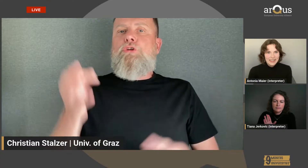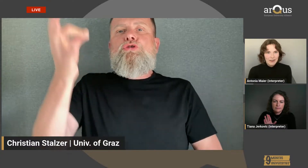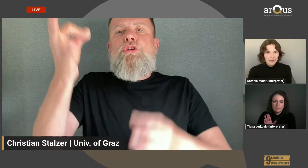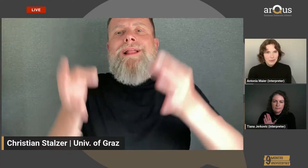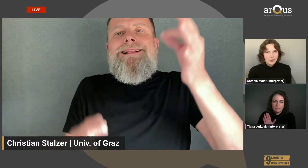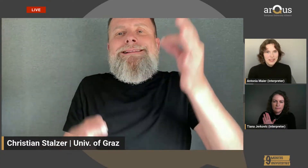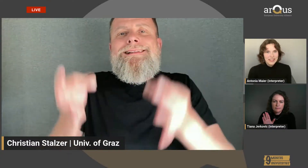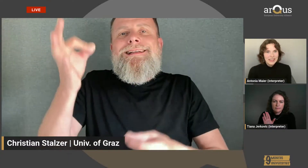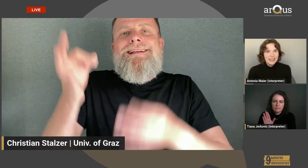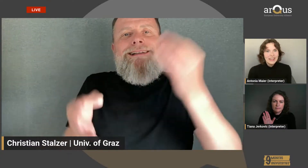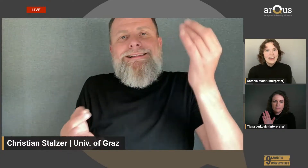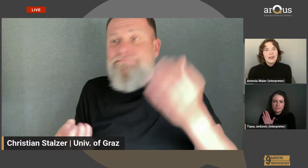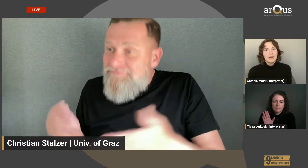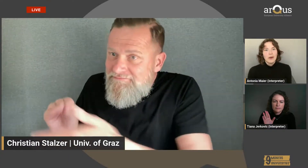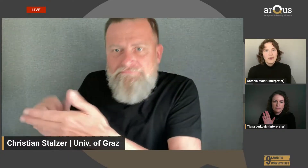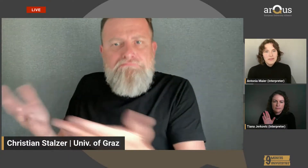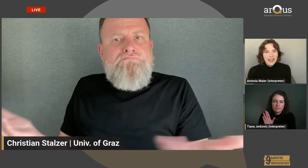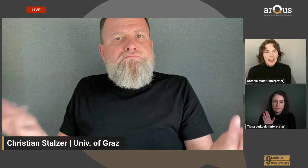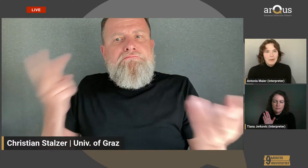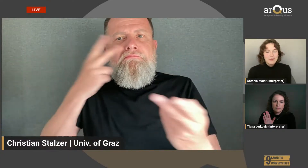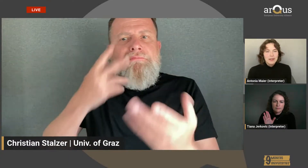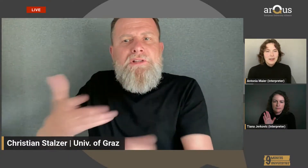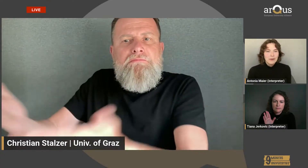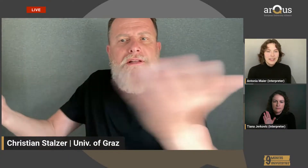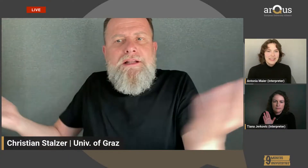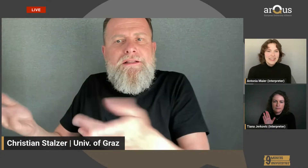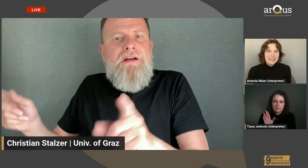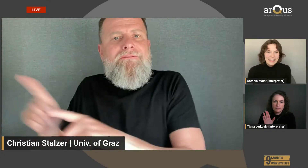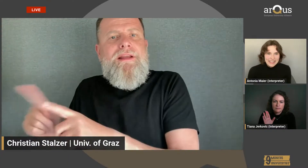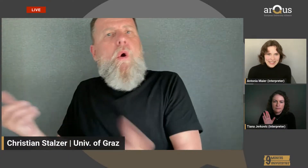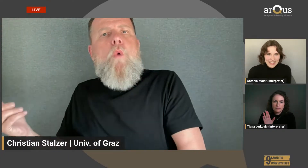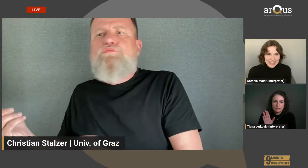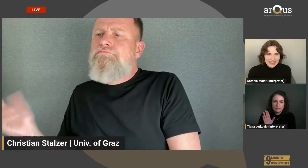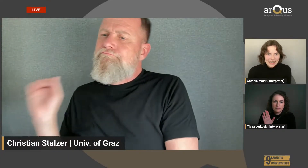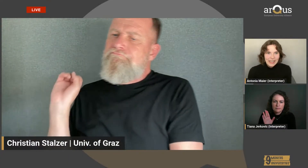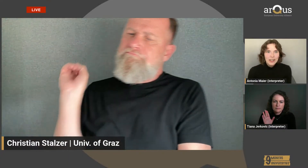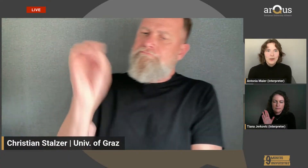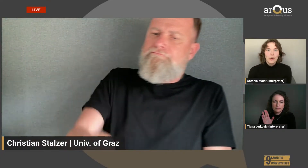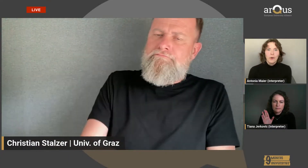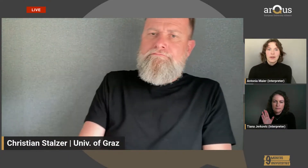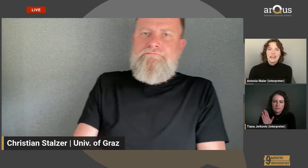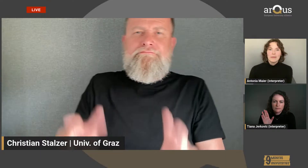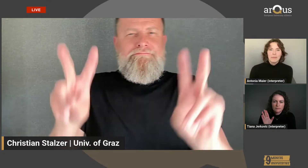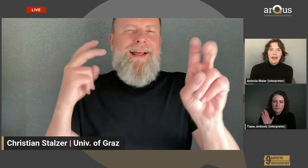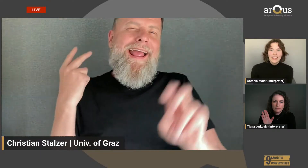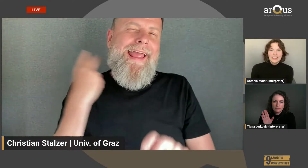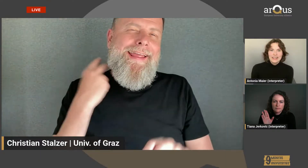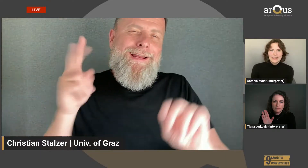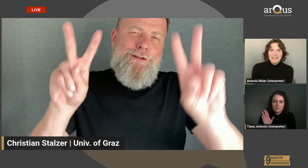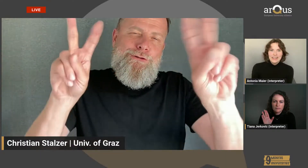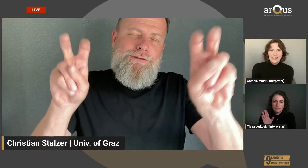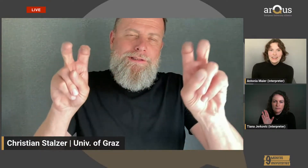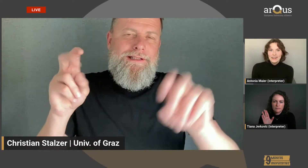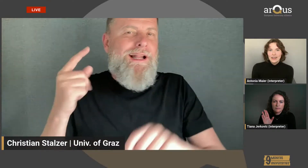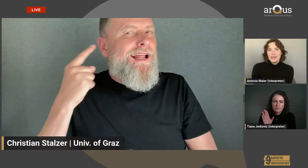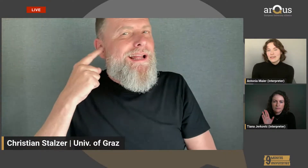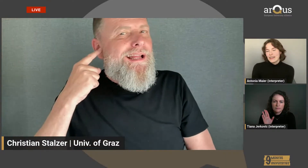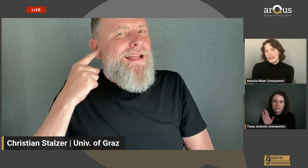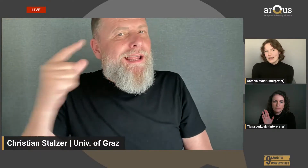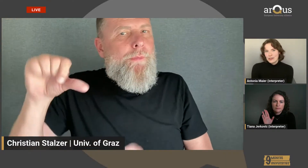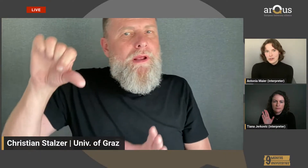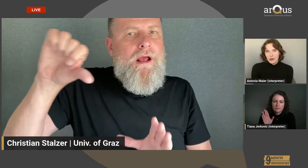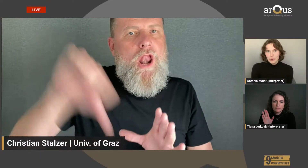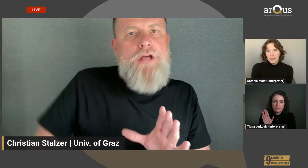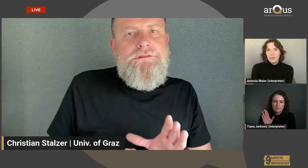in the deaf community, but oftentimes when you look at statistics, you only might see